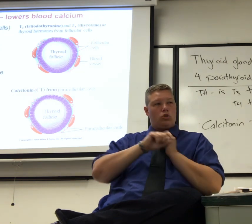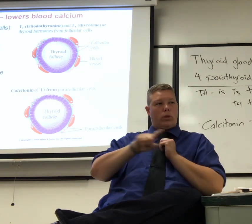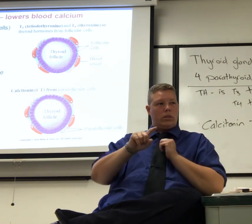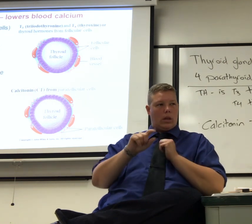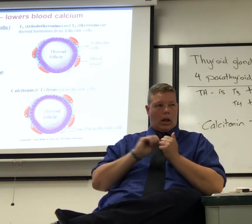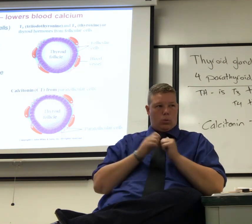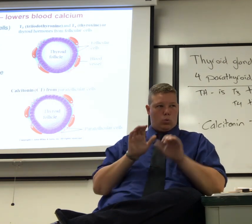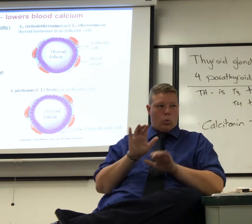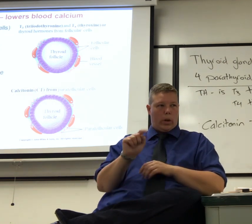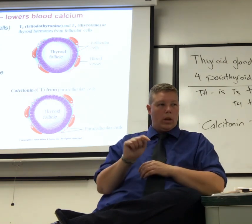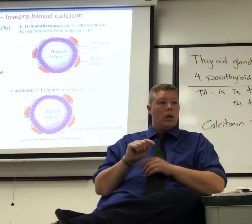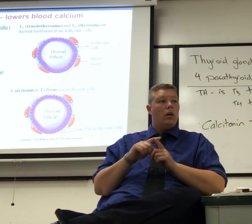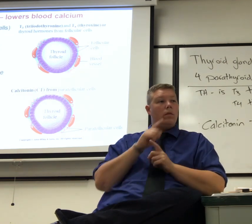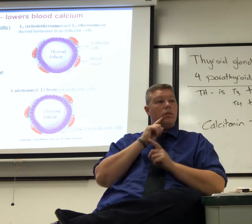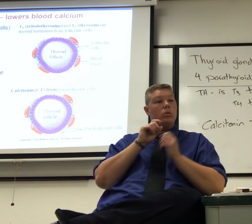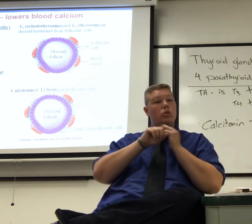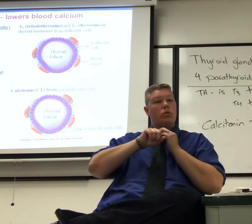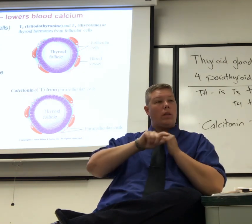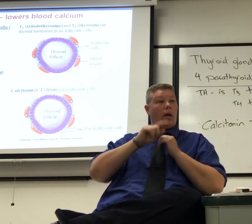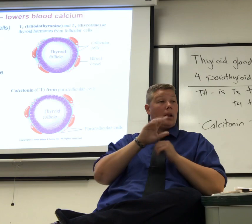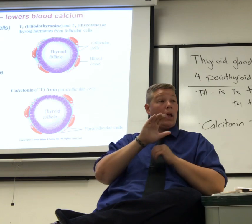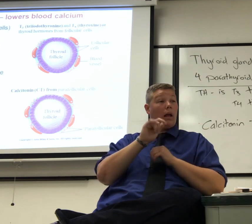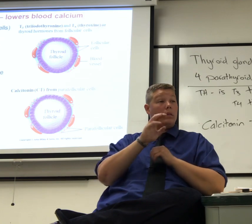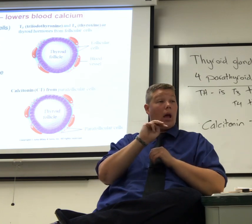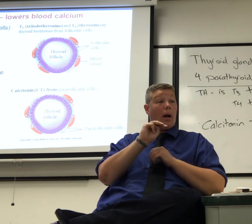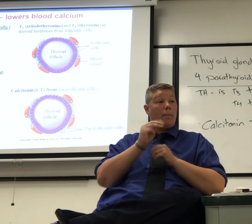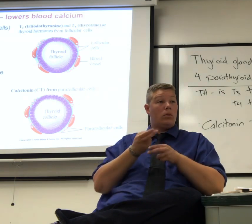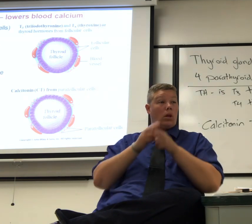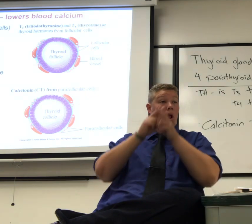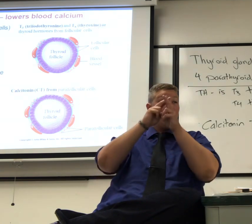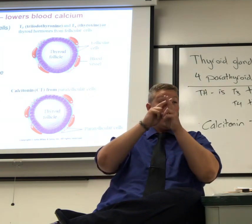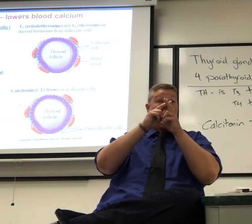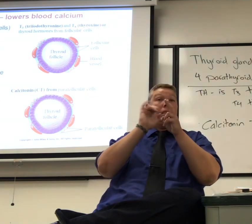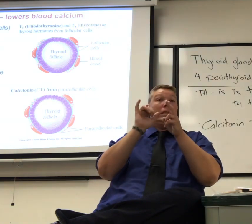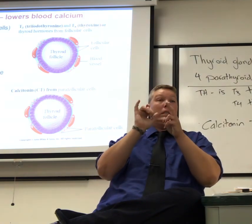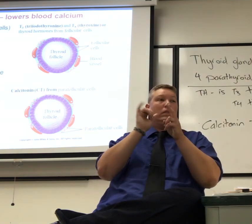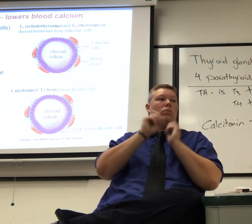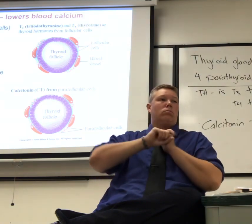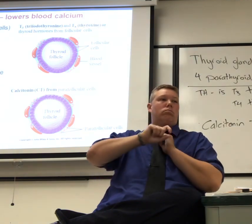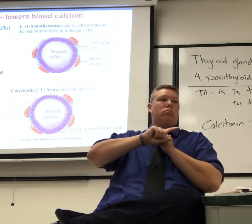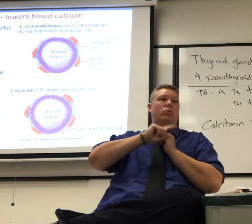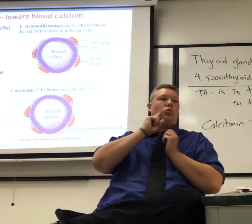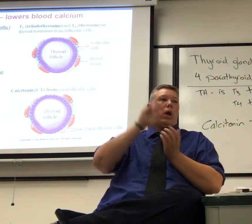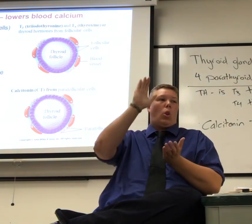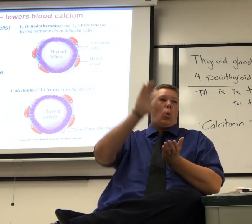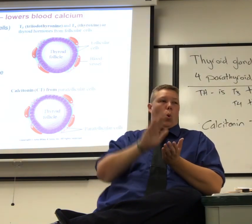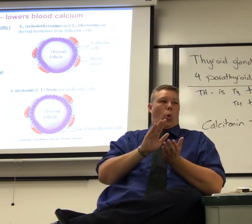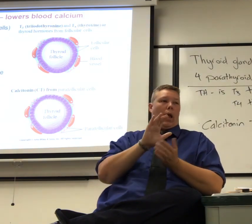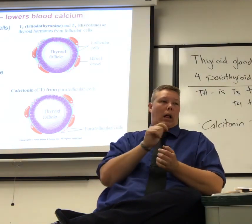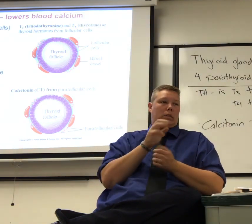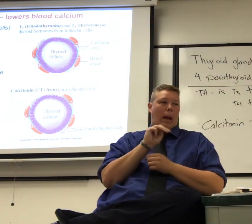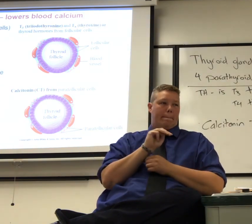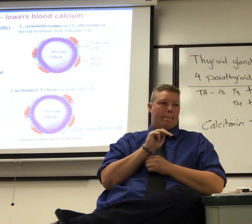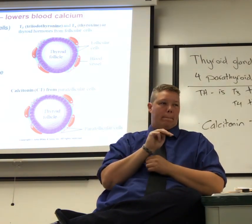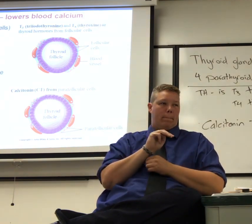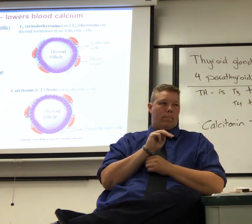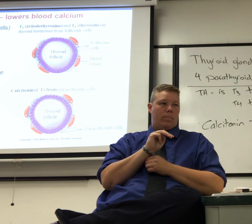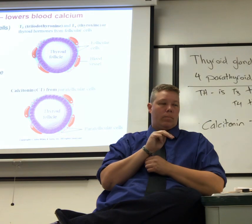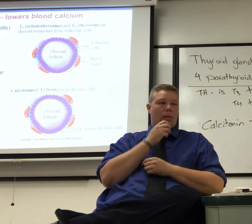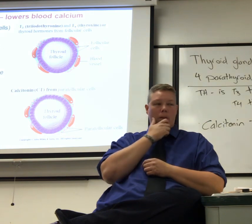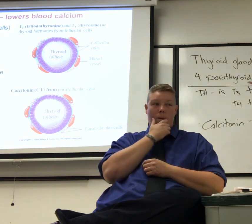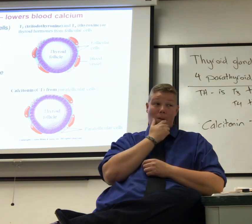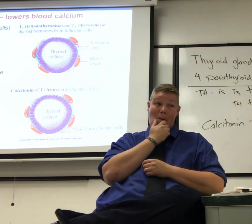But this slide details how calcitonin, when secreted, can do it. You would secrete the hormone if calcium levels got